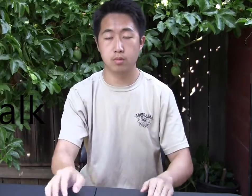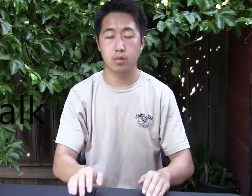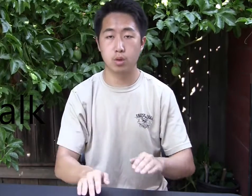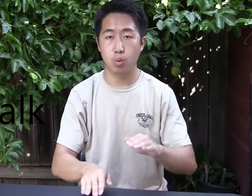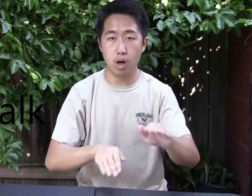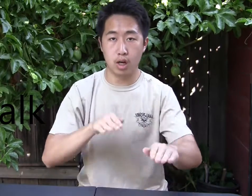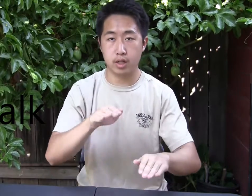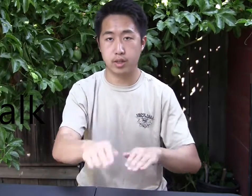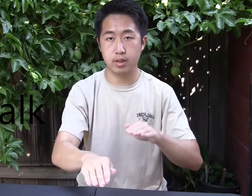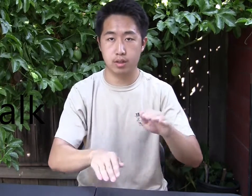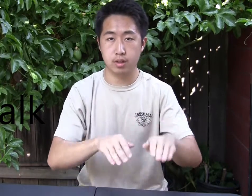Walk.